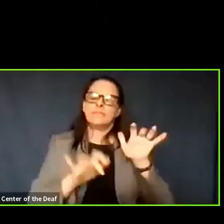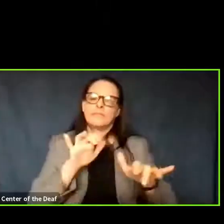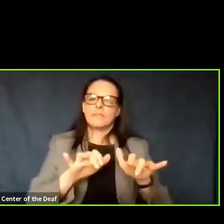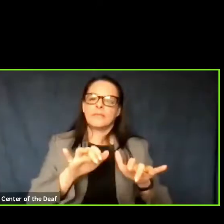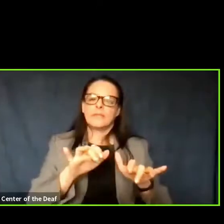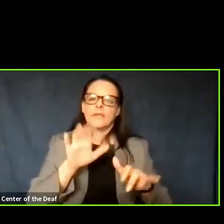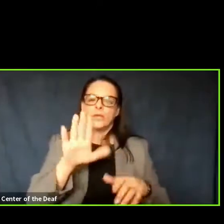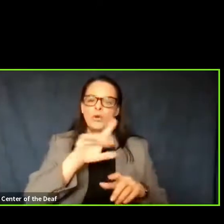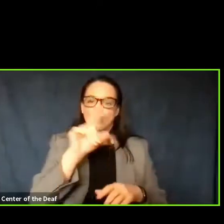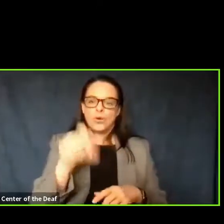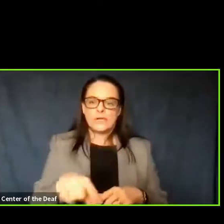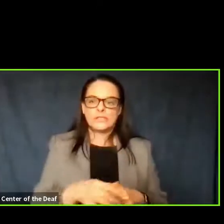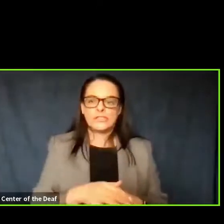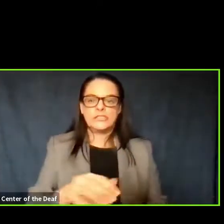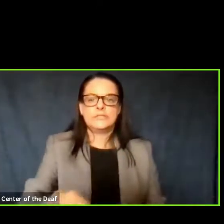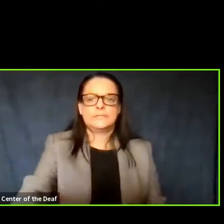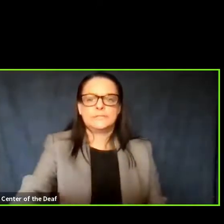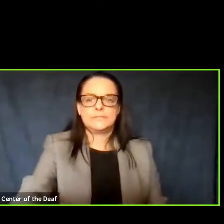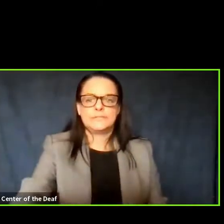chat feature.